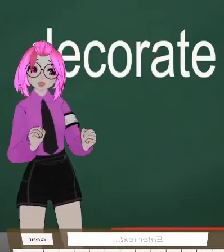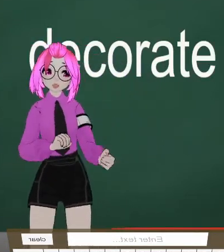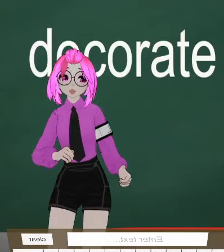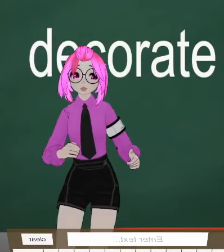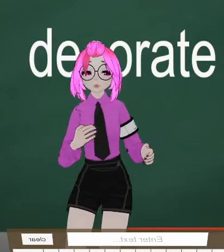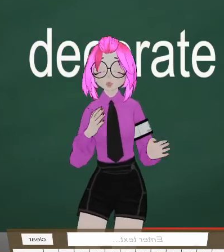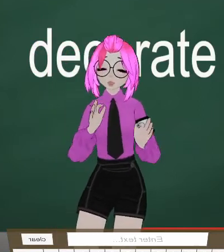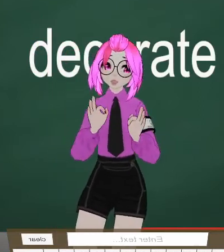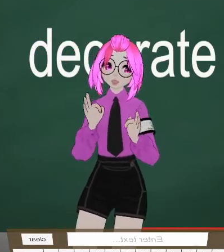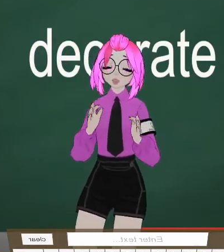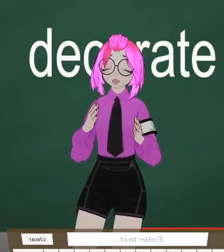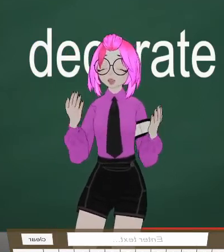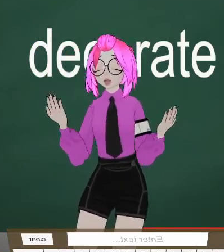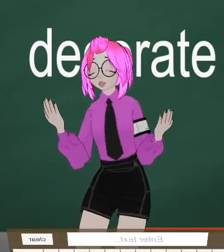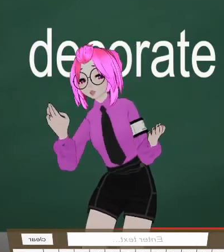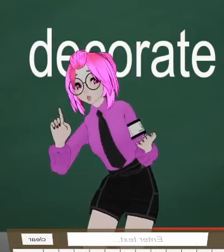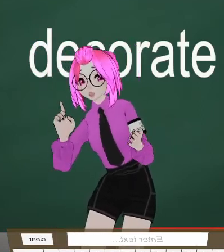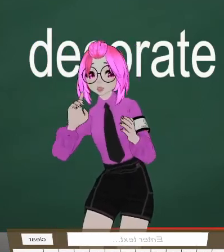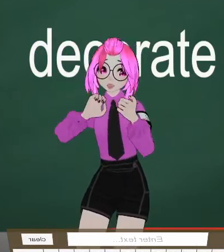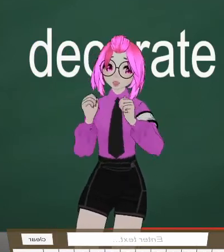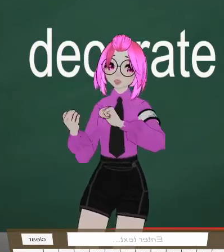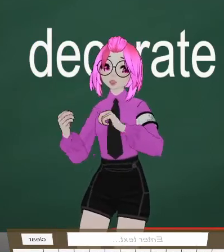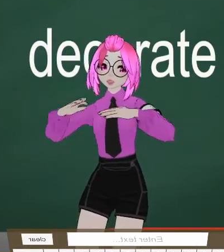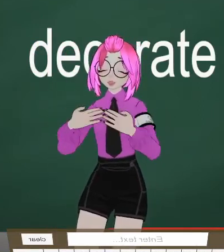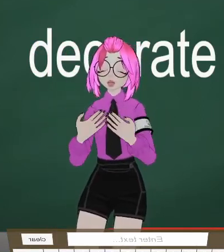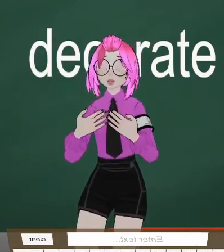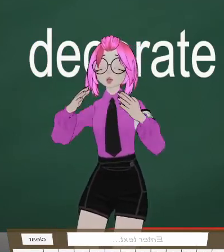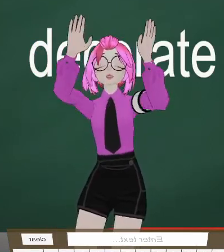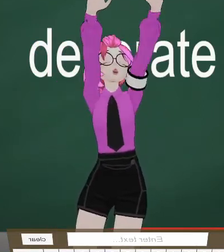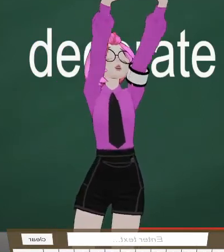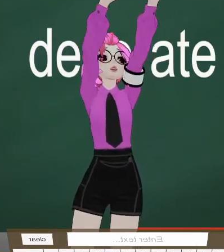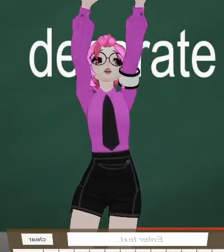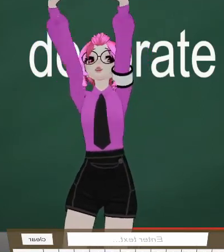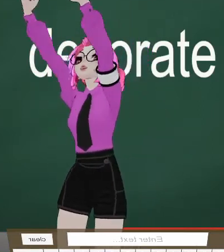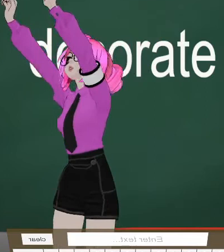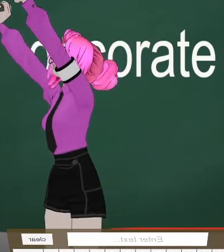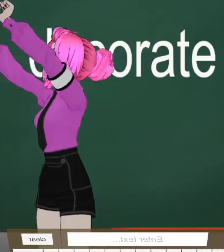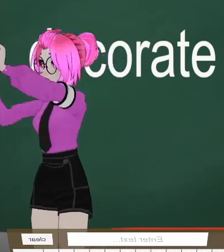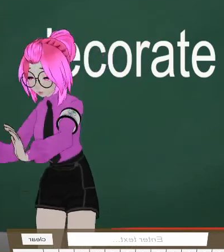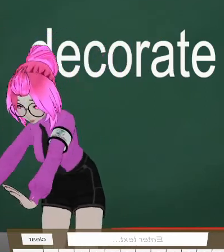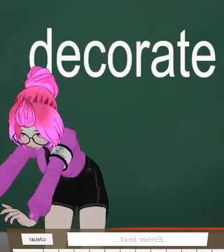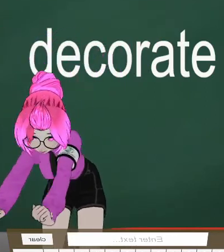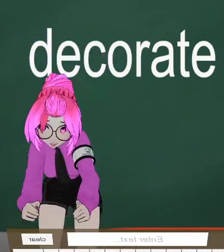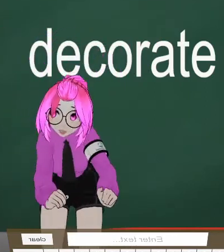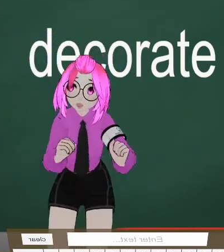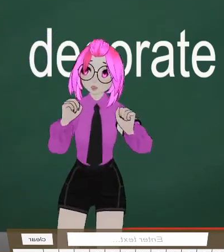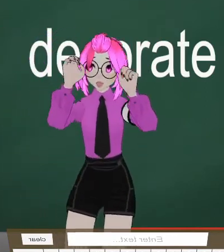around so it really depends on where you're decorating and how you are so if you're doing it up here or down here or